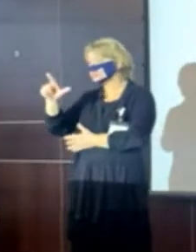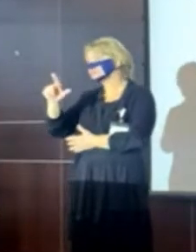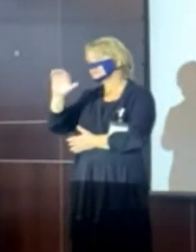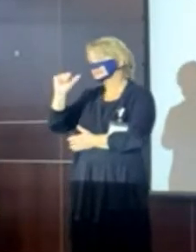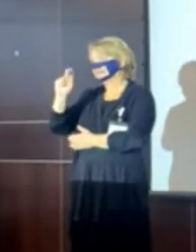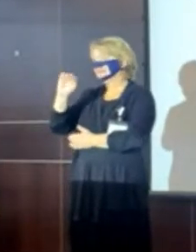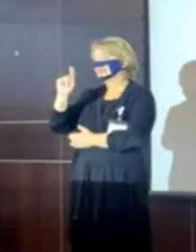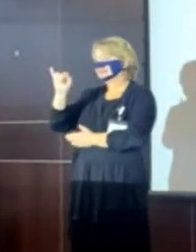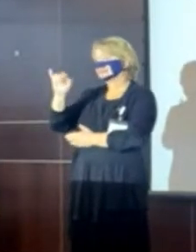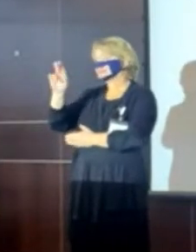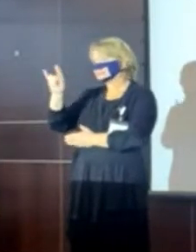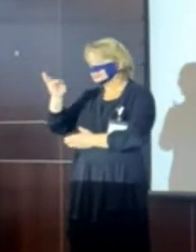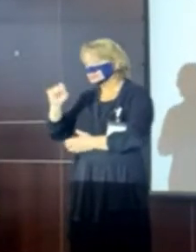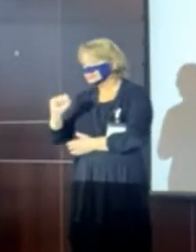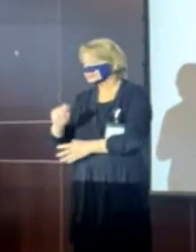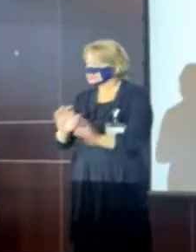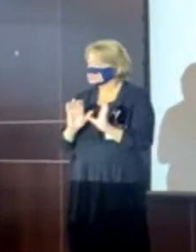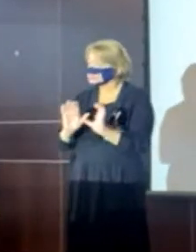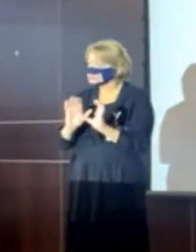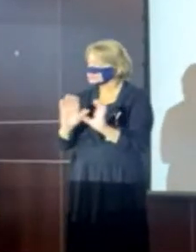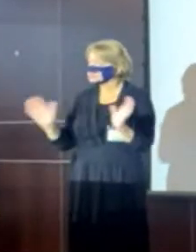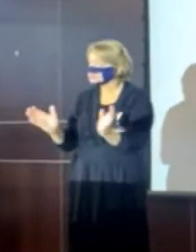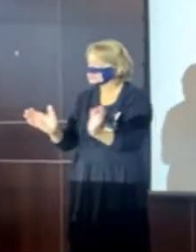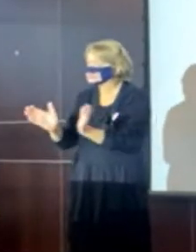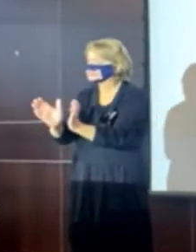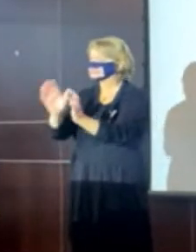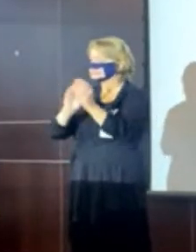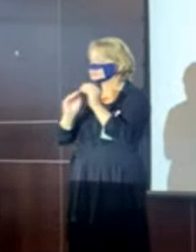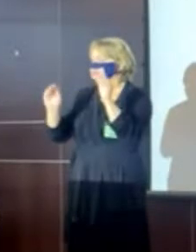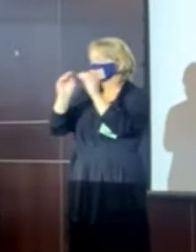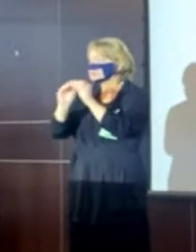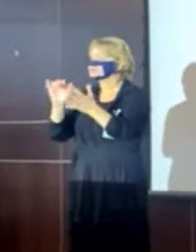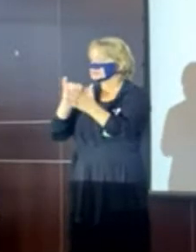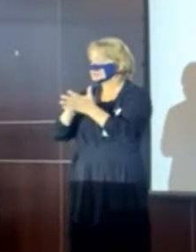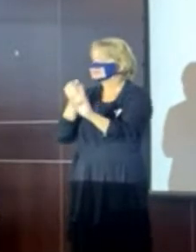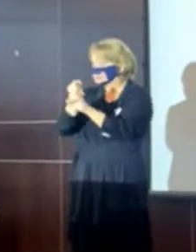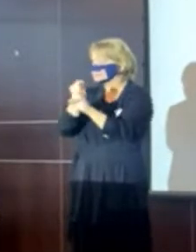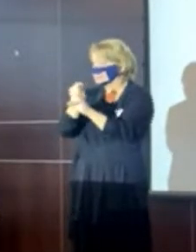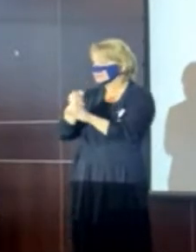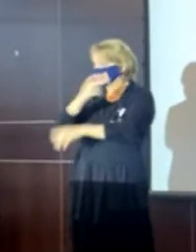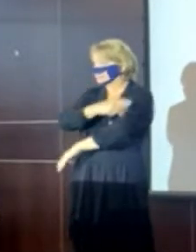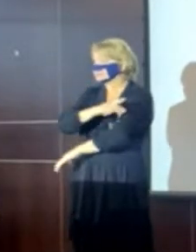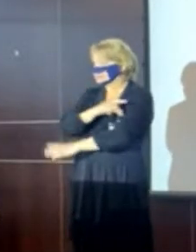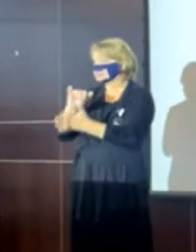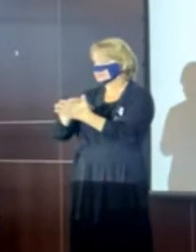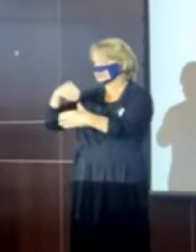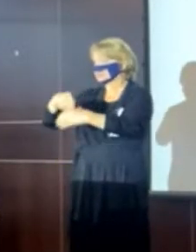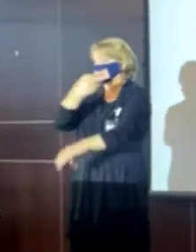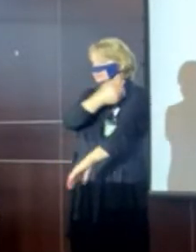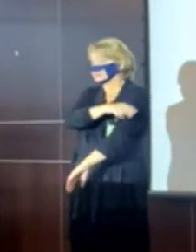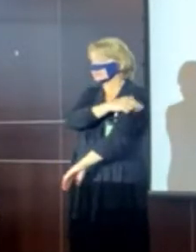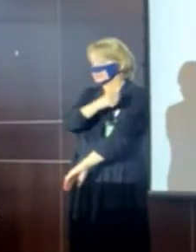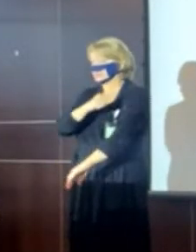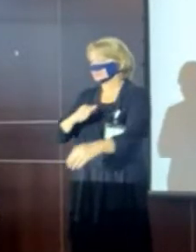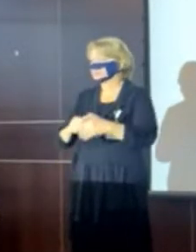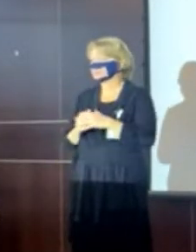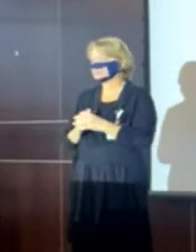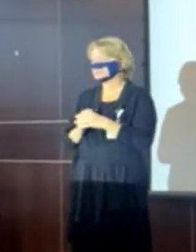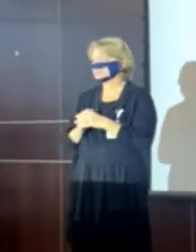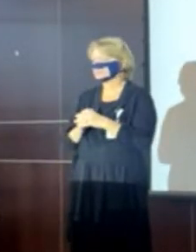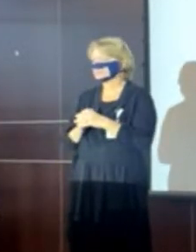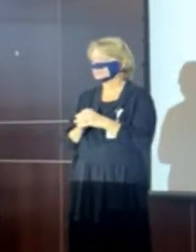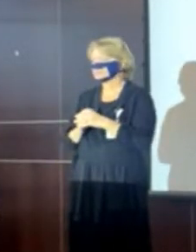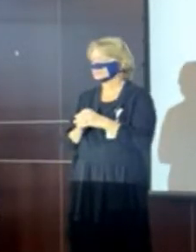more, is really making an impact on the number of patients that are hospitalized. And then finally, talking